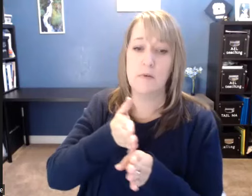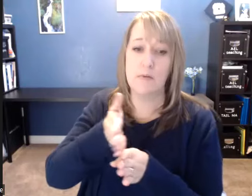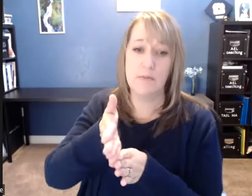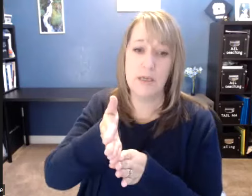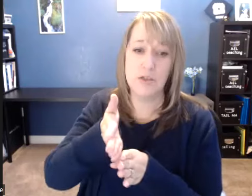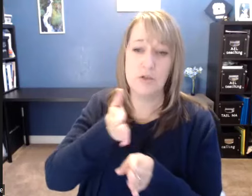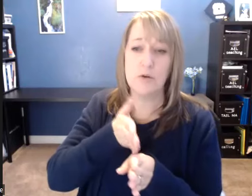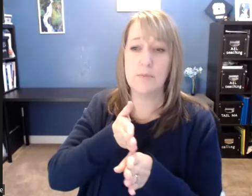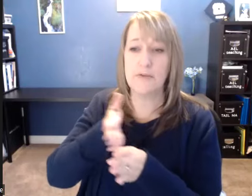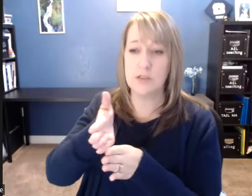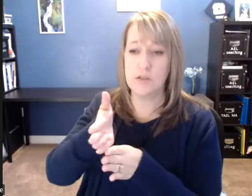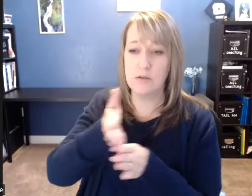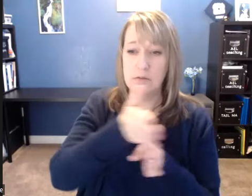So major or professional.